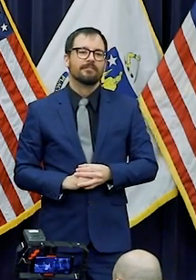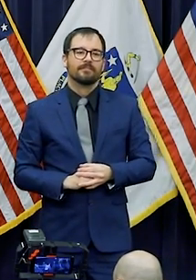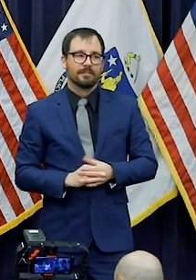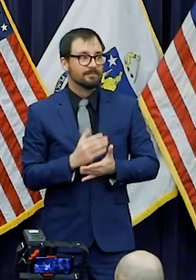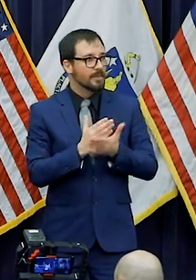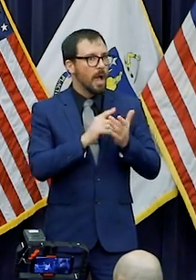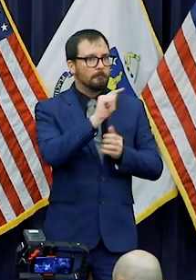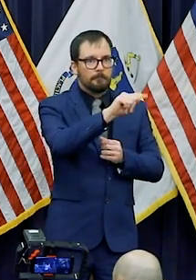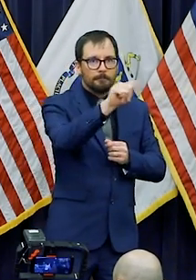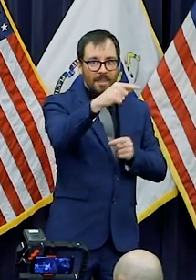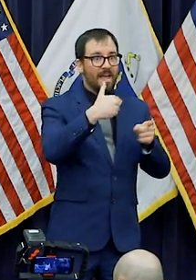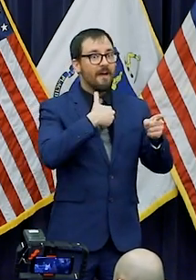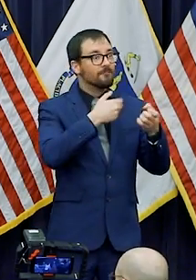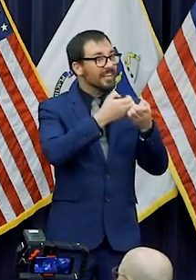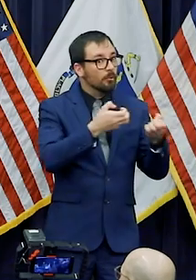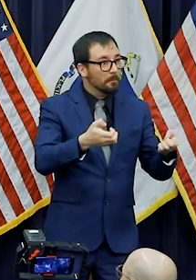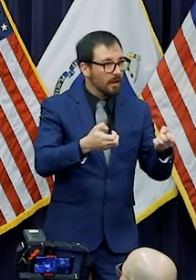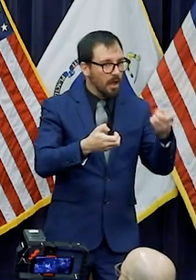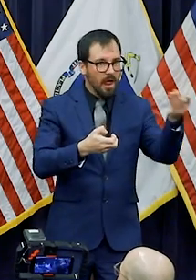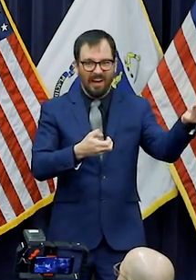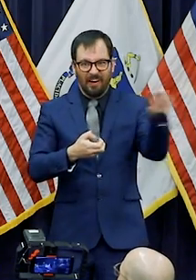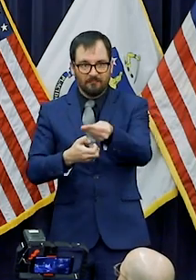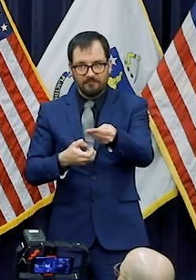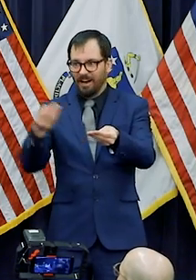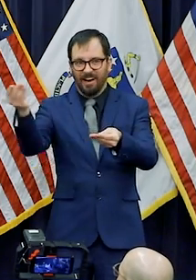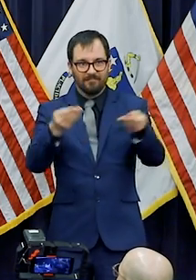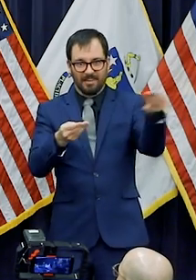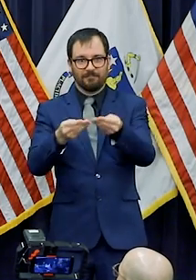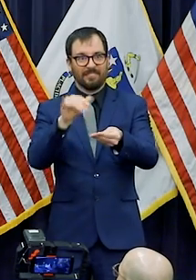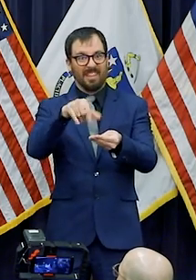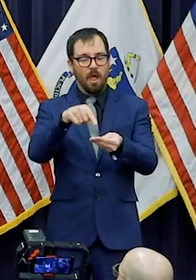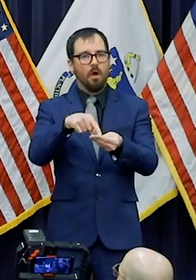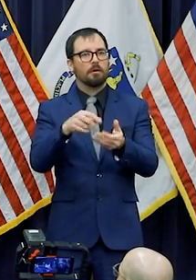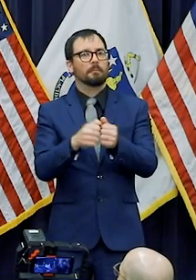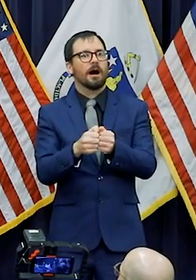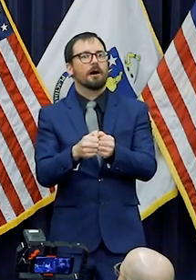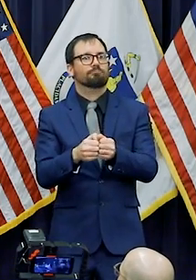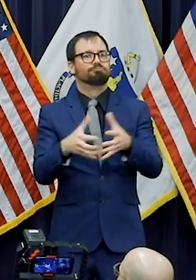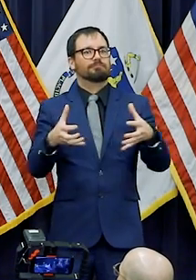supplies, including the local companies Thermo Fisher and